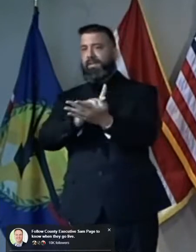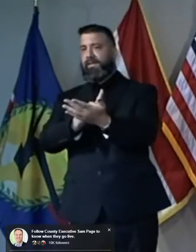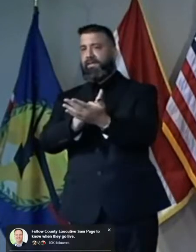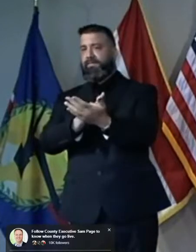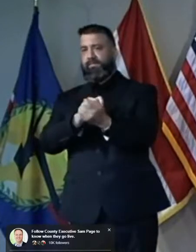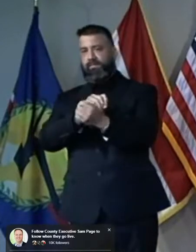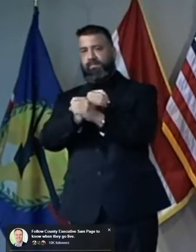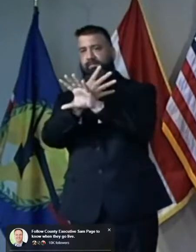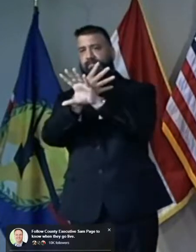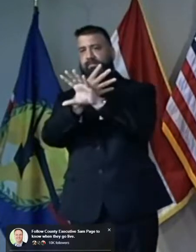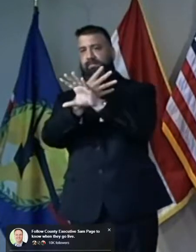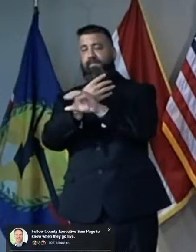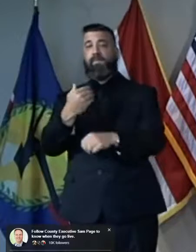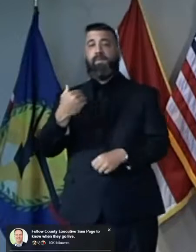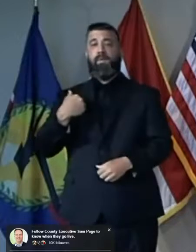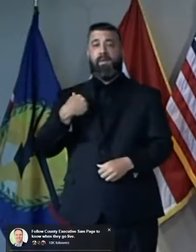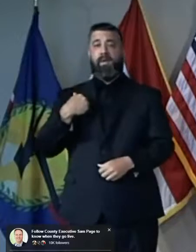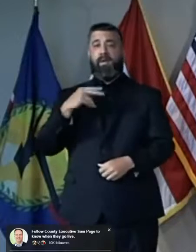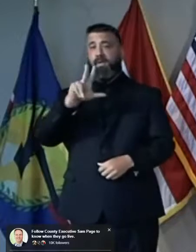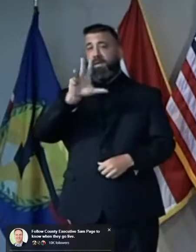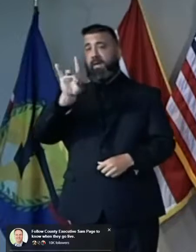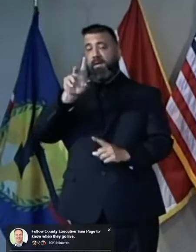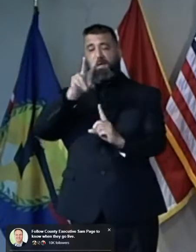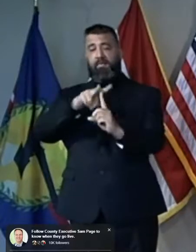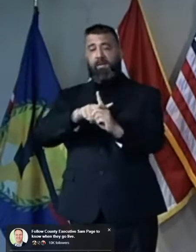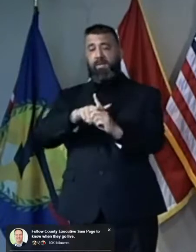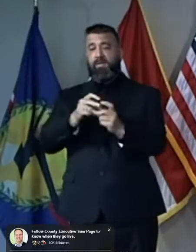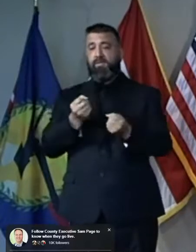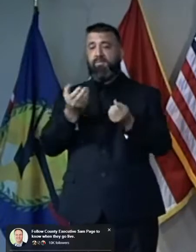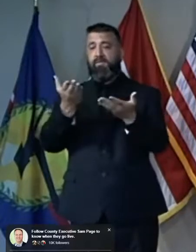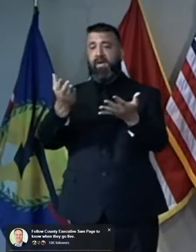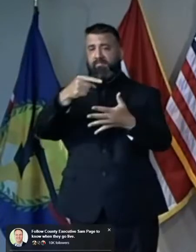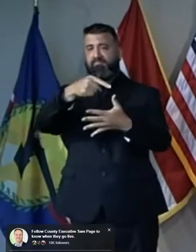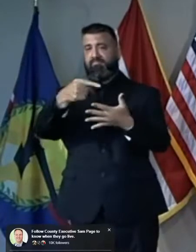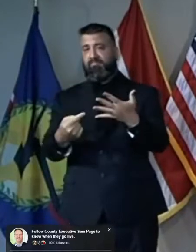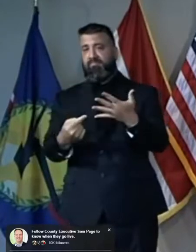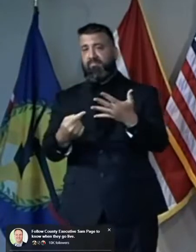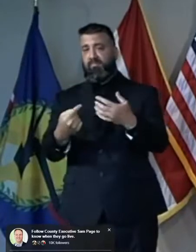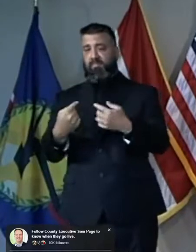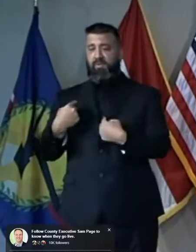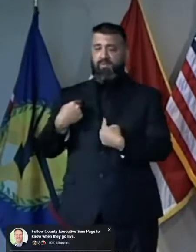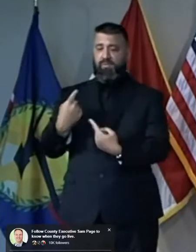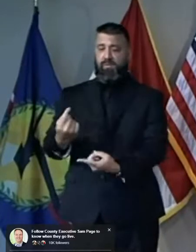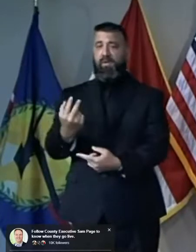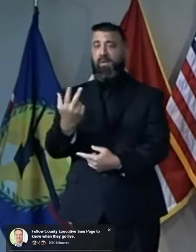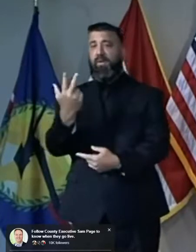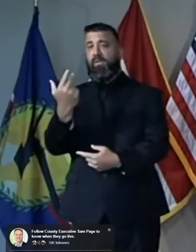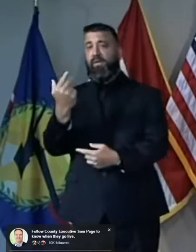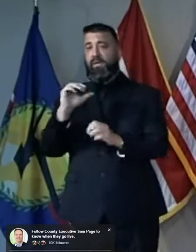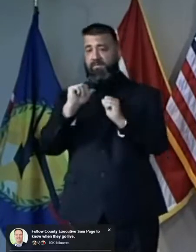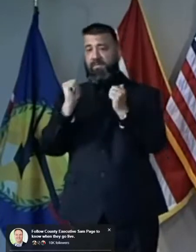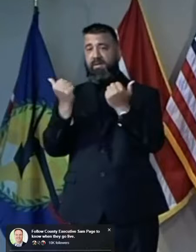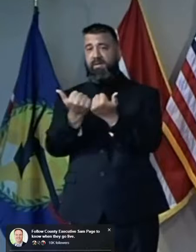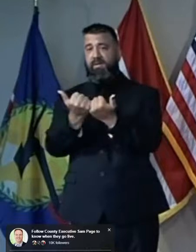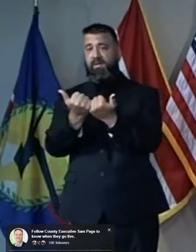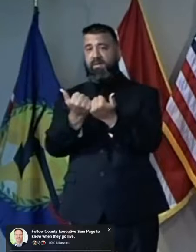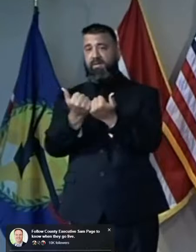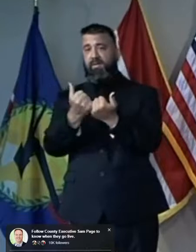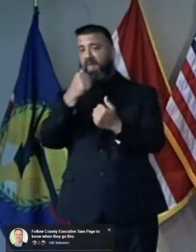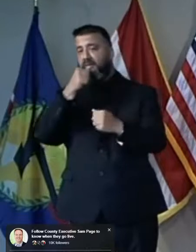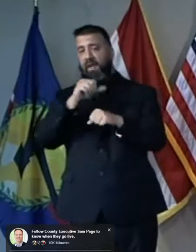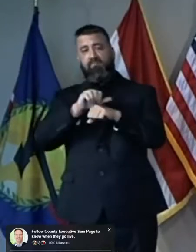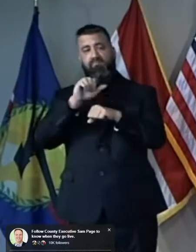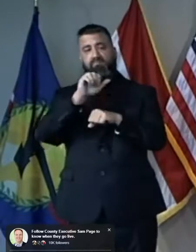We had 38 applications to provide these services, and so far 13 organizations have received a notice of